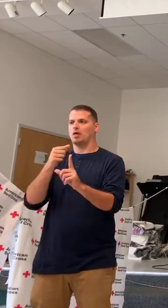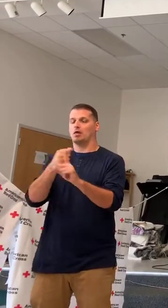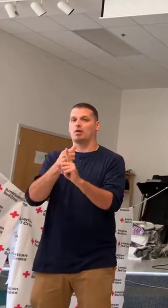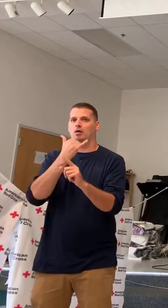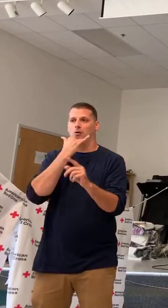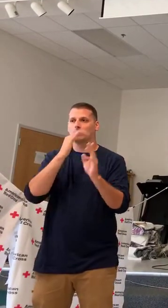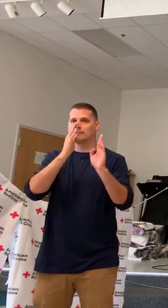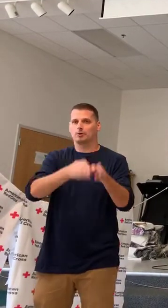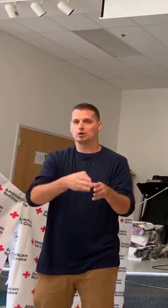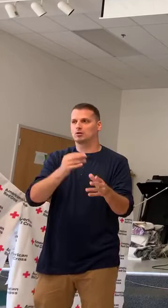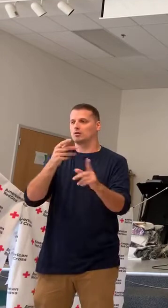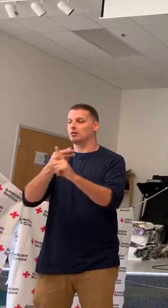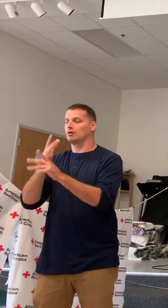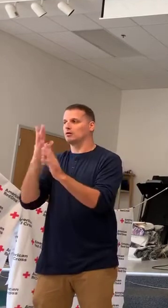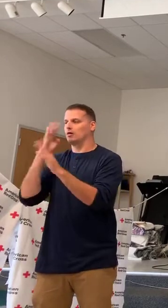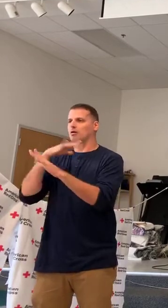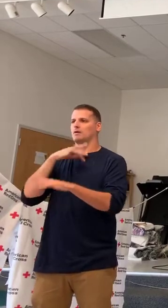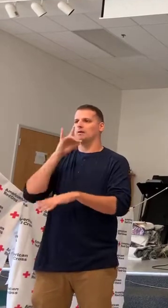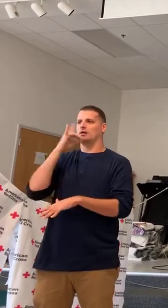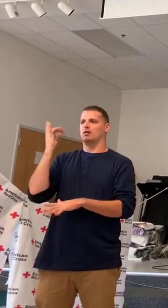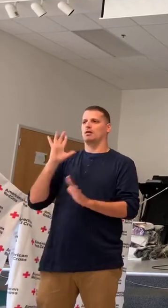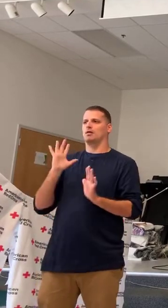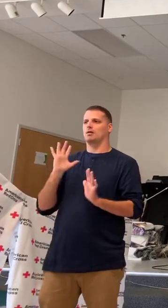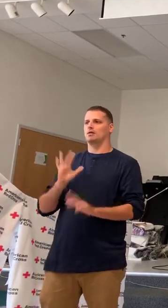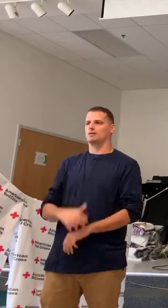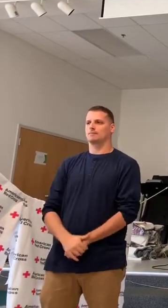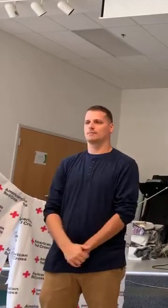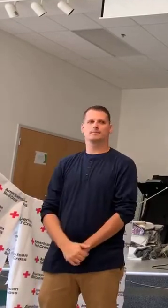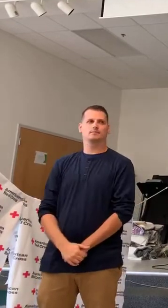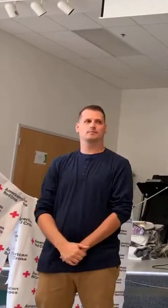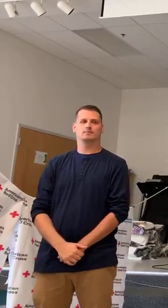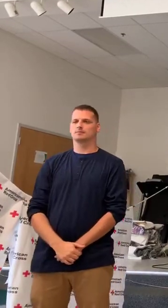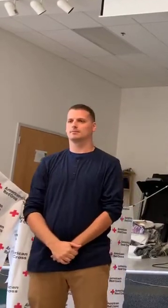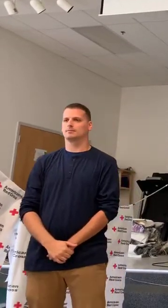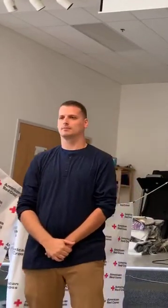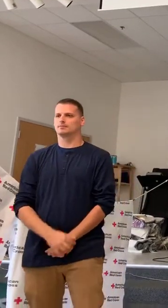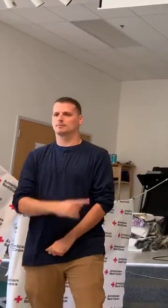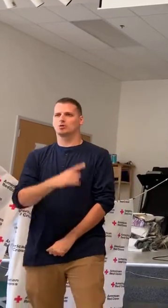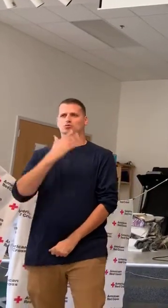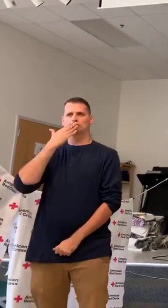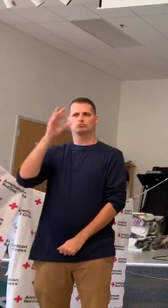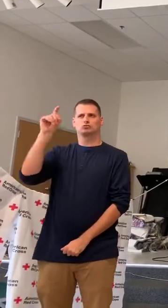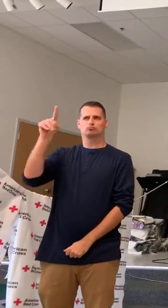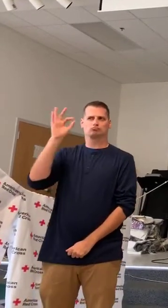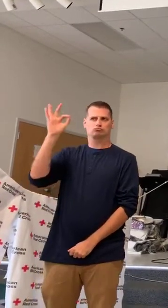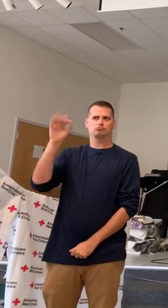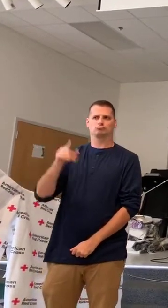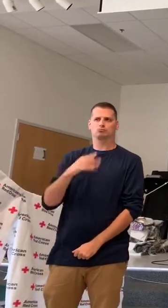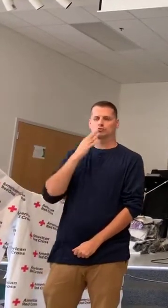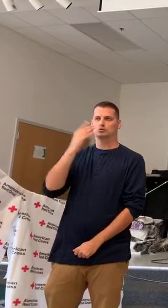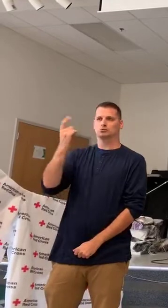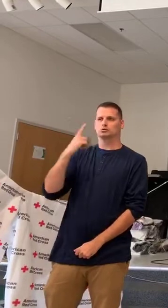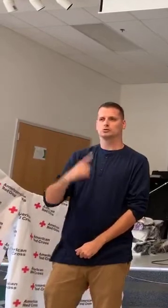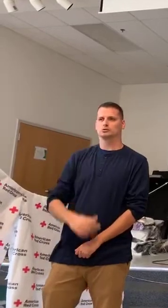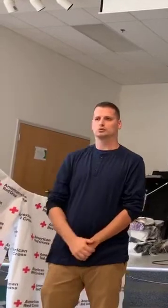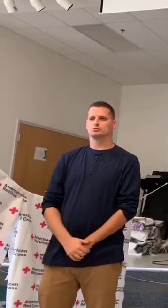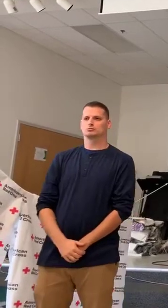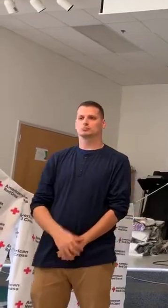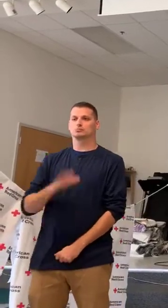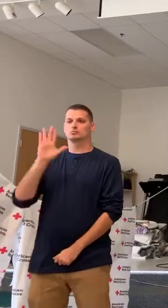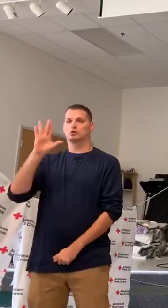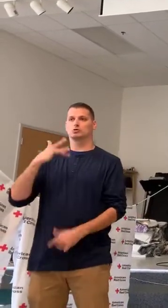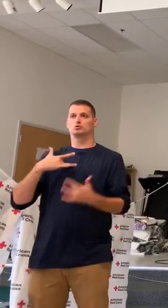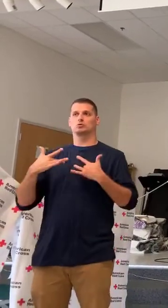trouble going past? Okay, great question. So, again, another very concerned local. We appreciate that. The question is, how do you safely pass